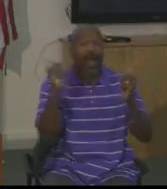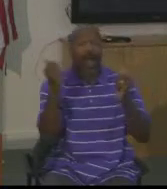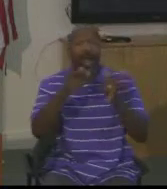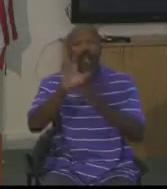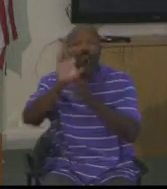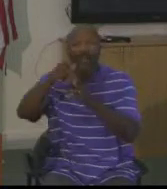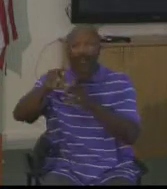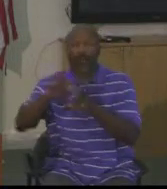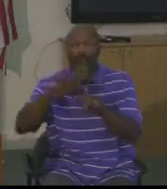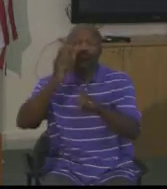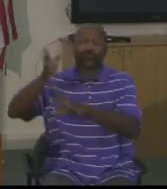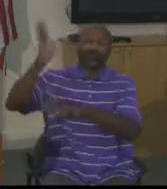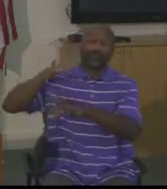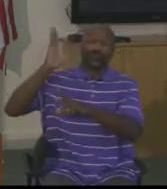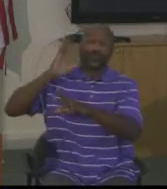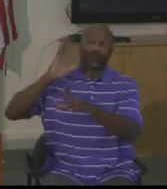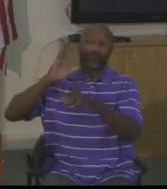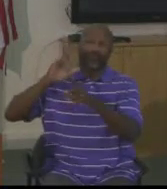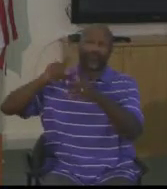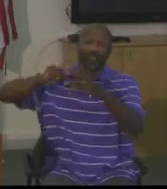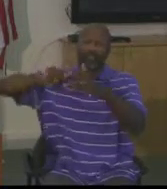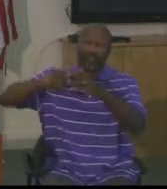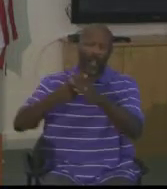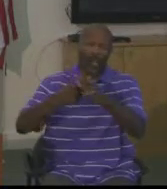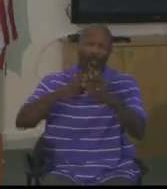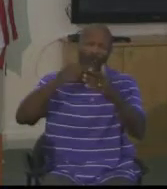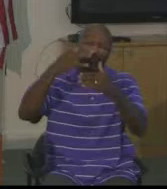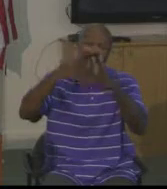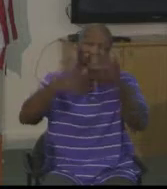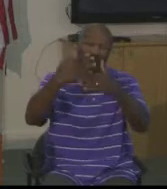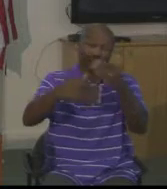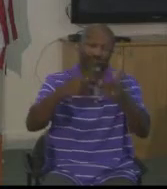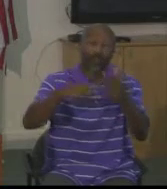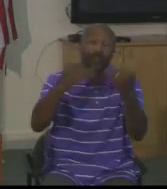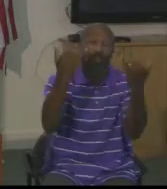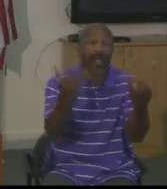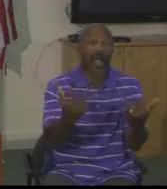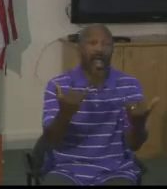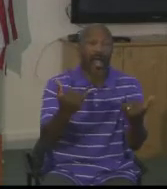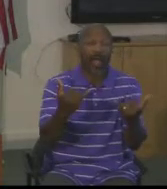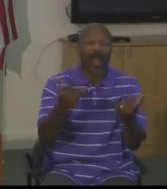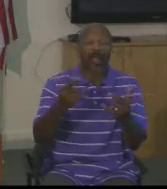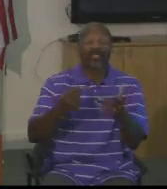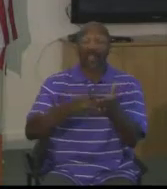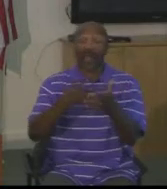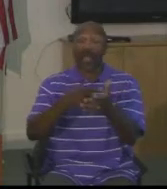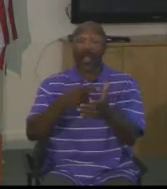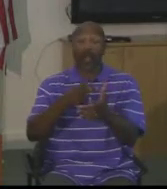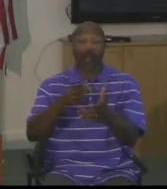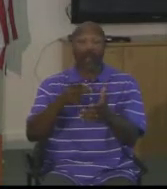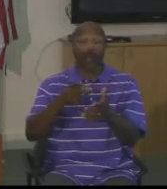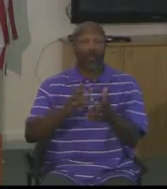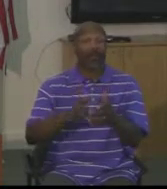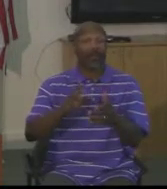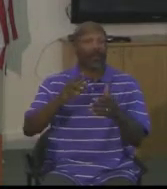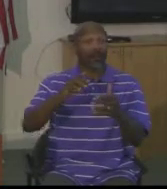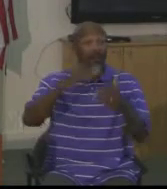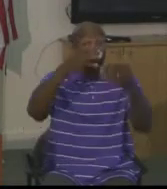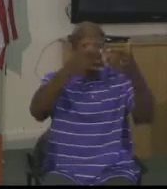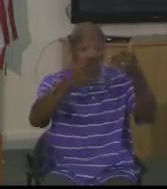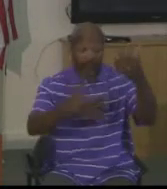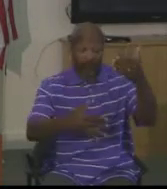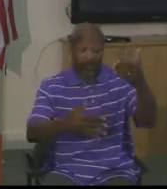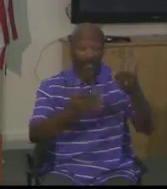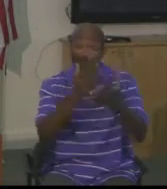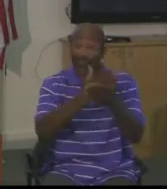from historical to today. And so in some cases they went off and then